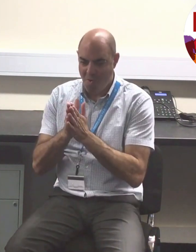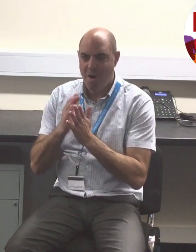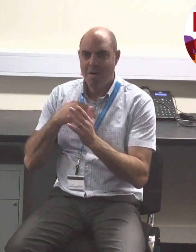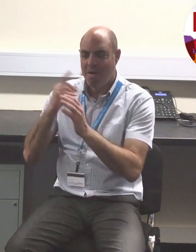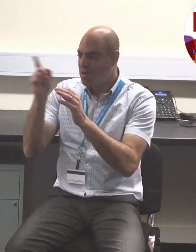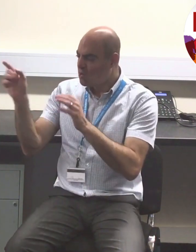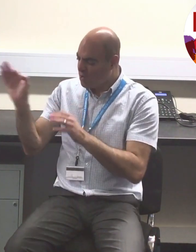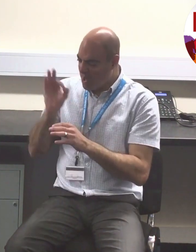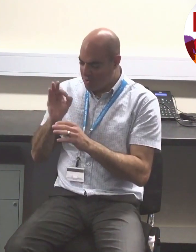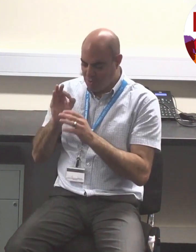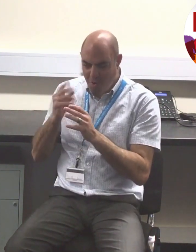Oh,